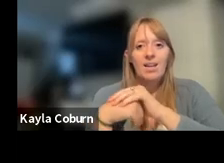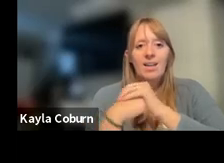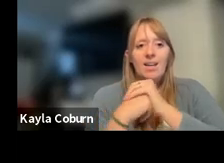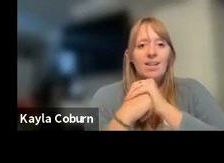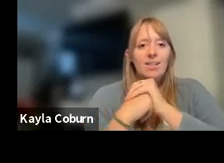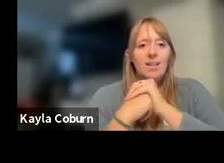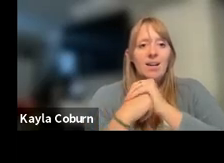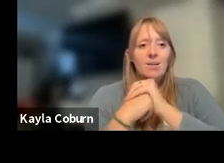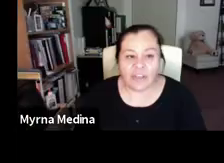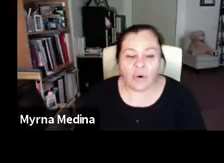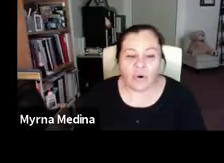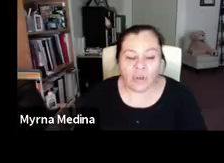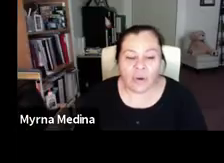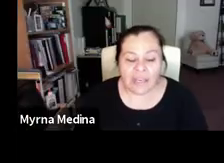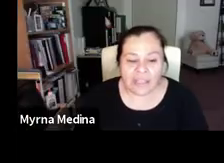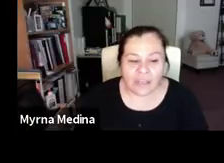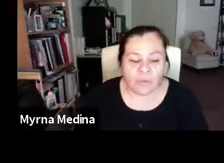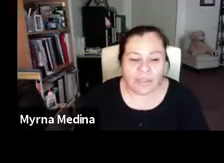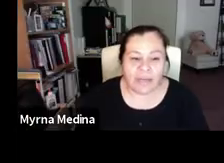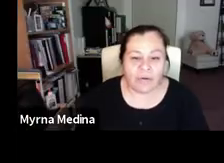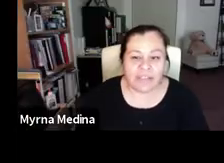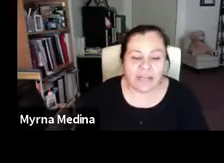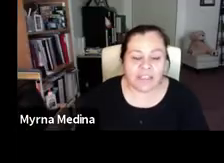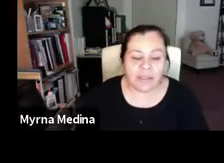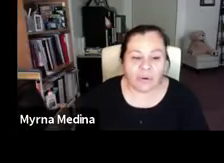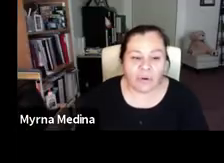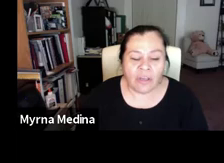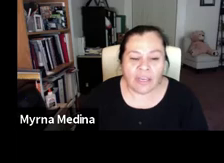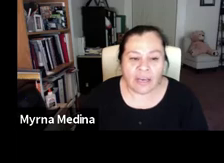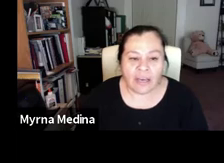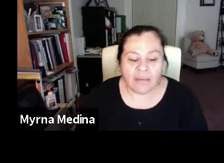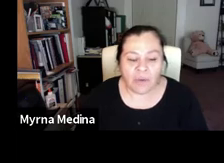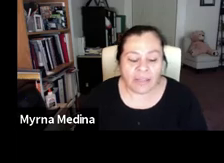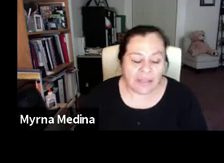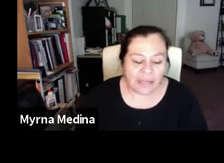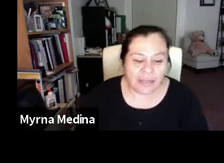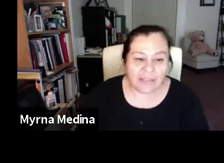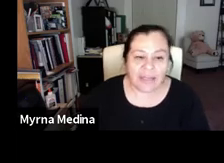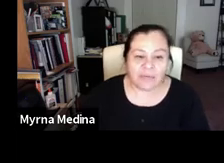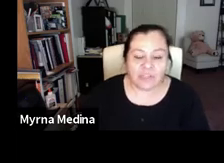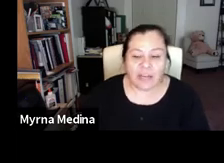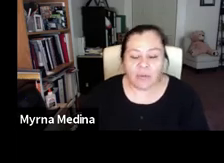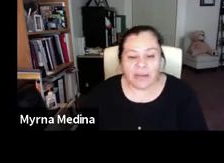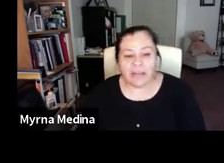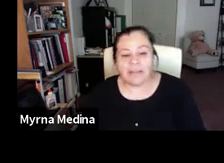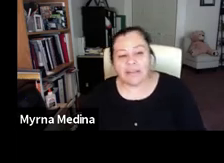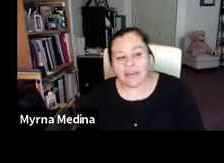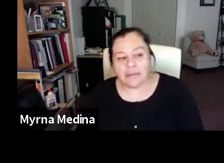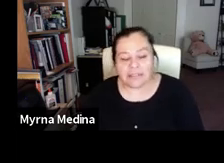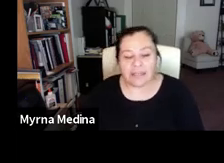that. Yo añadí un video que está en español. Voy a tener que regresar y buscarlo